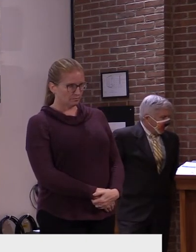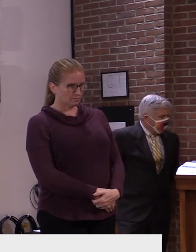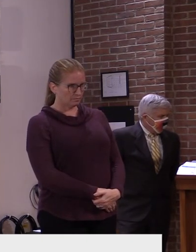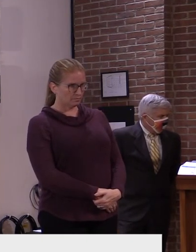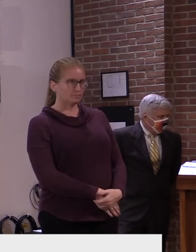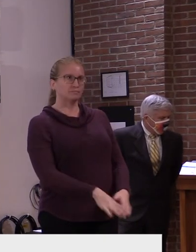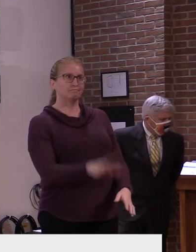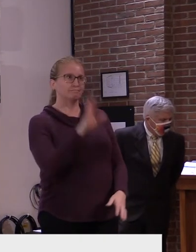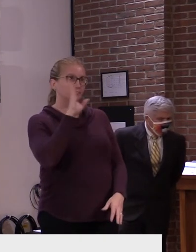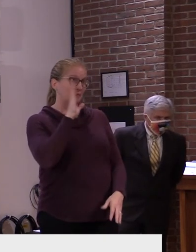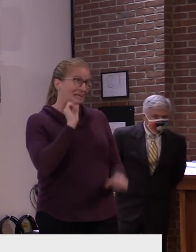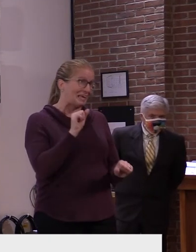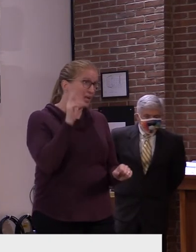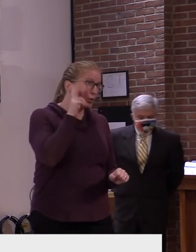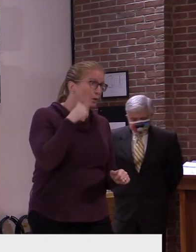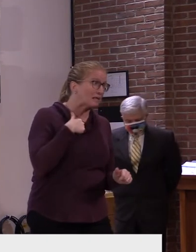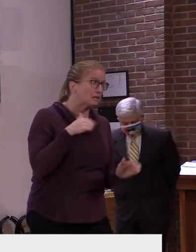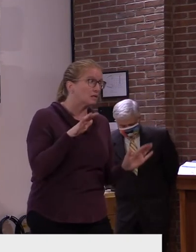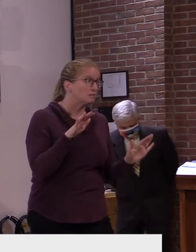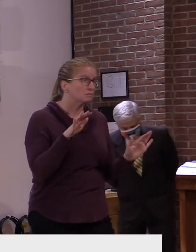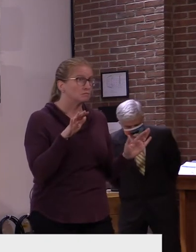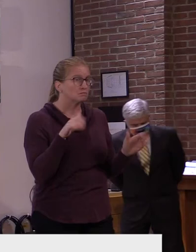Hello, good afternoon. Can you hear me? We can.